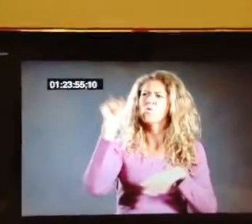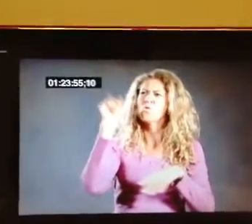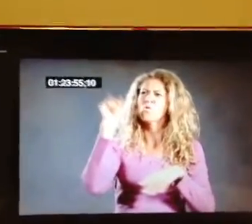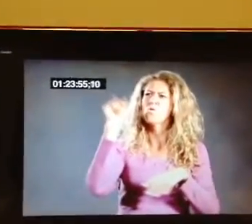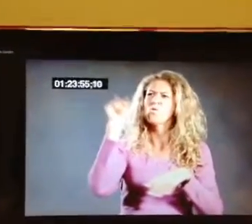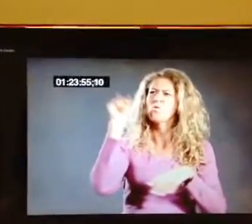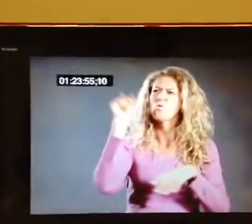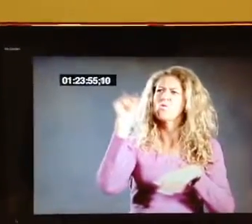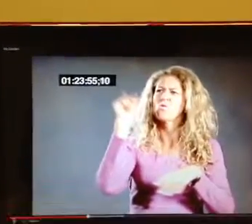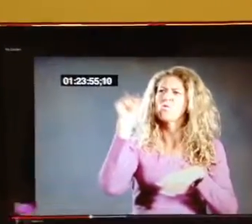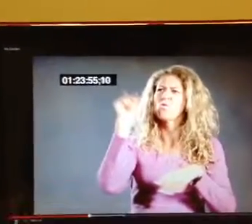little farmer.